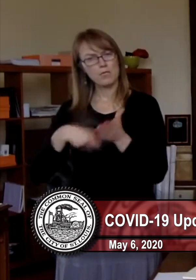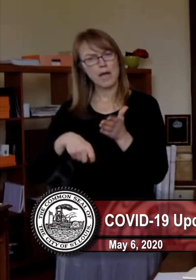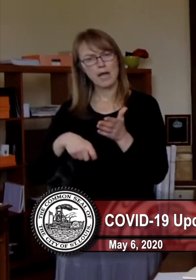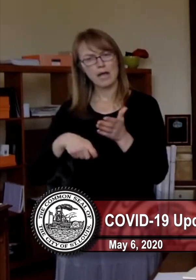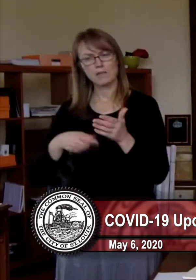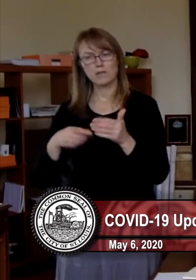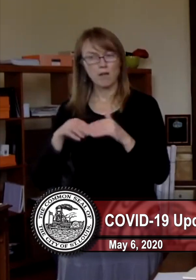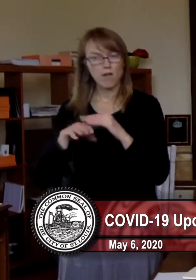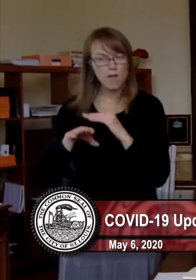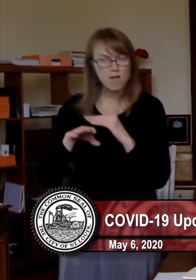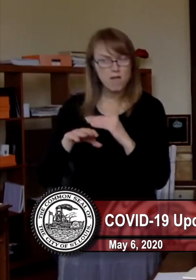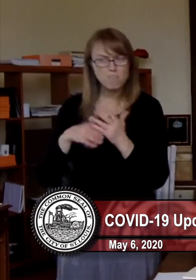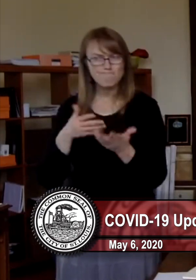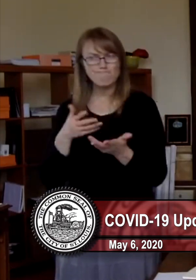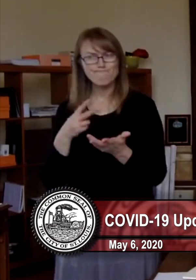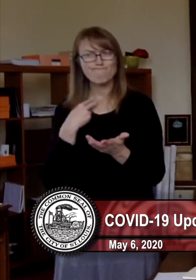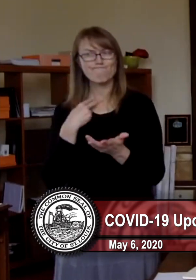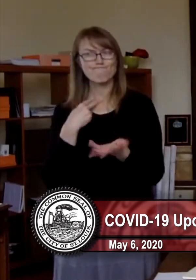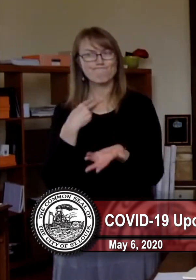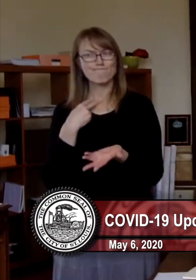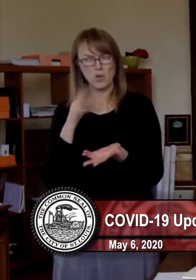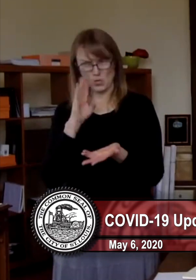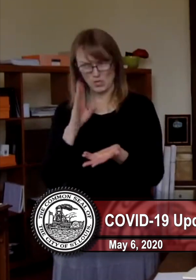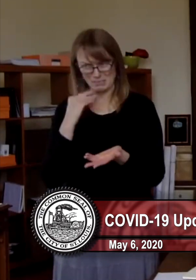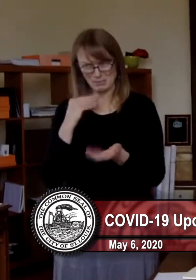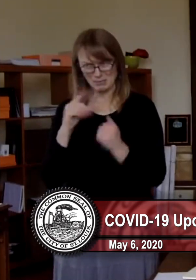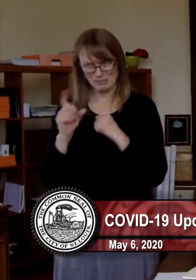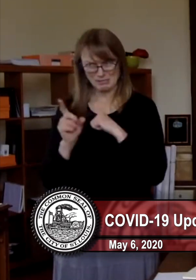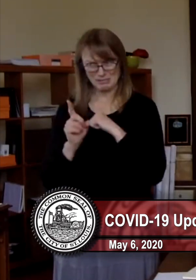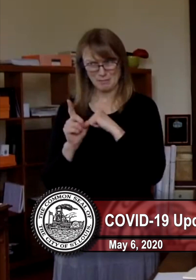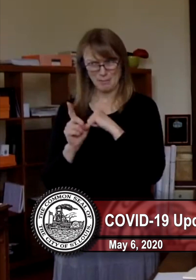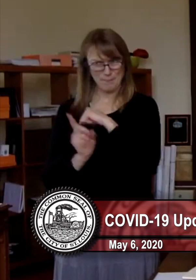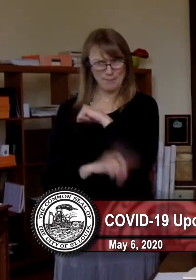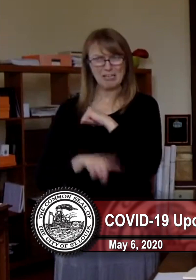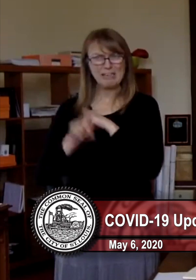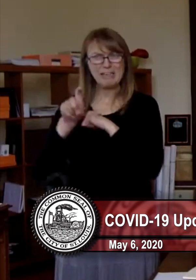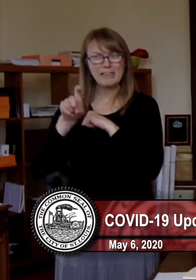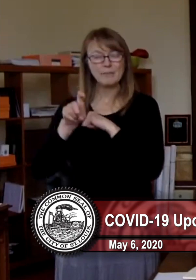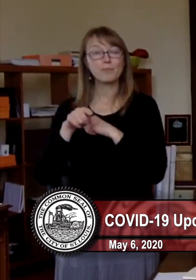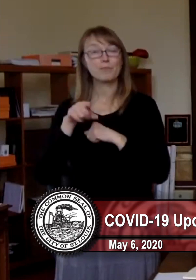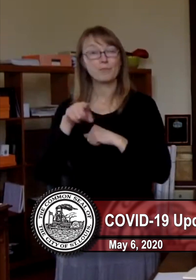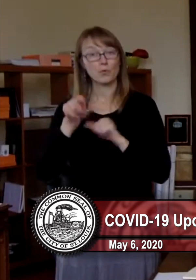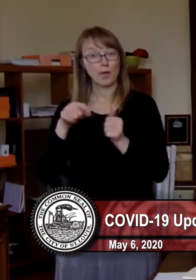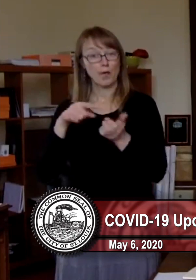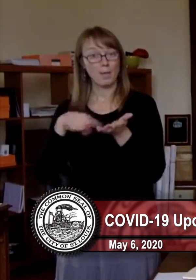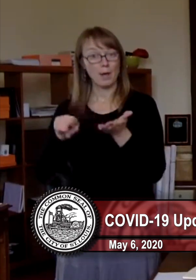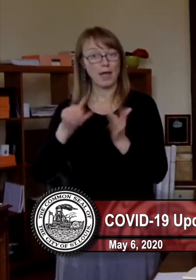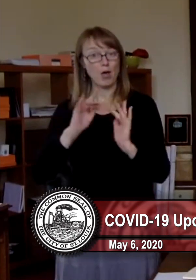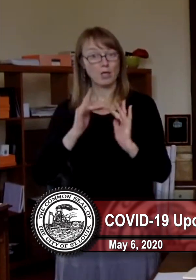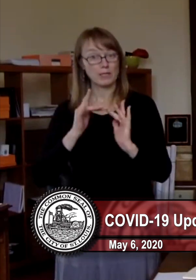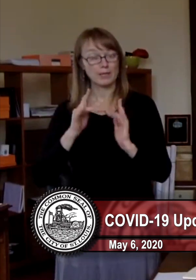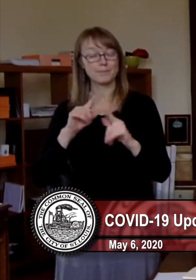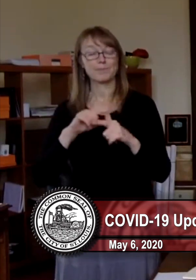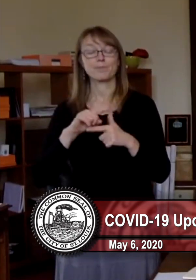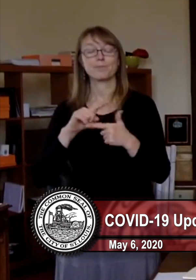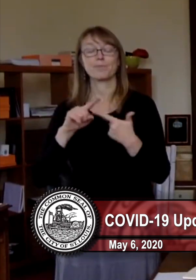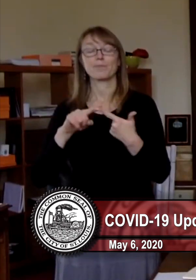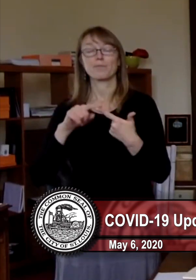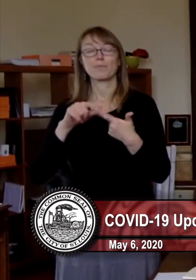get into the building to do that kind of business? Well, you can pay your property taxes online, or you can mail us a